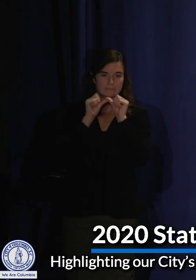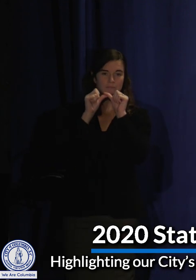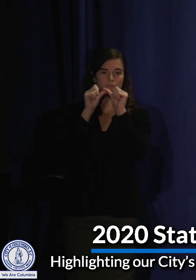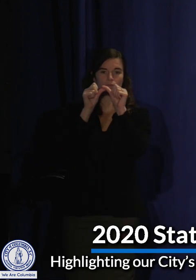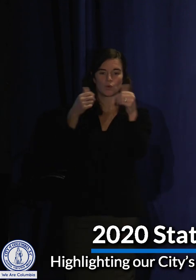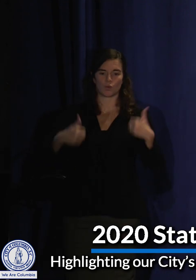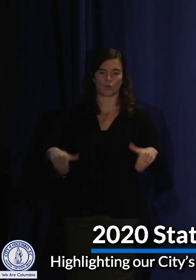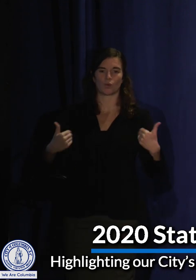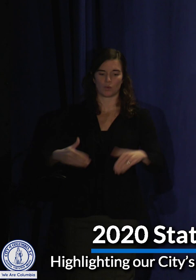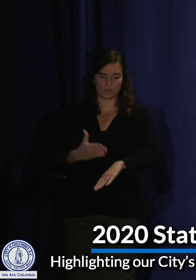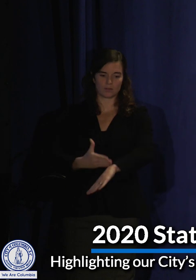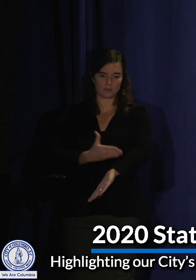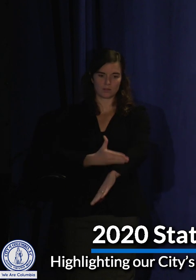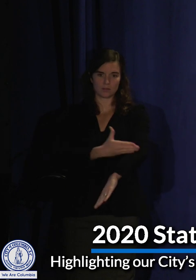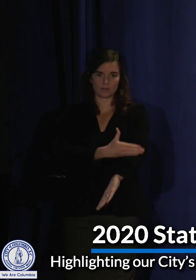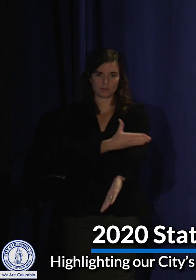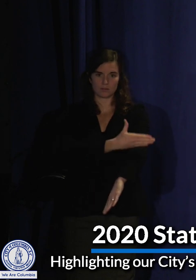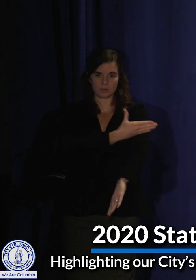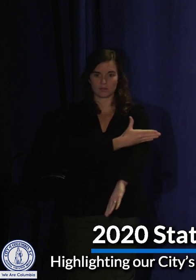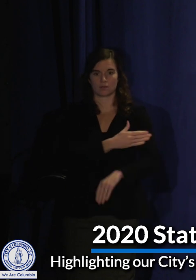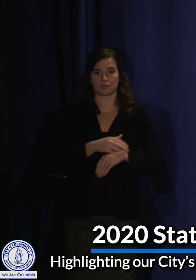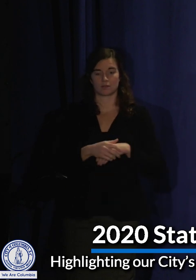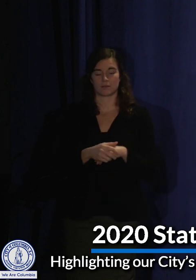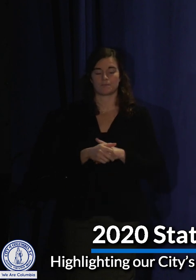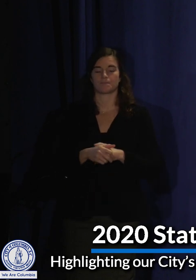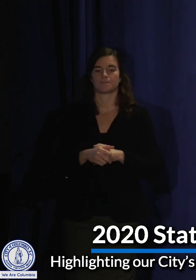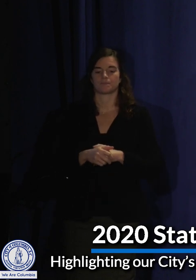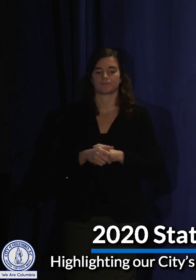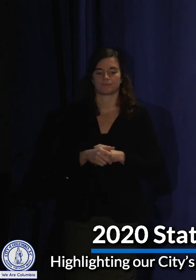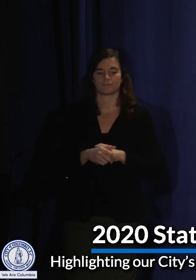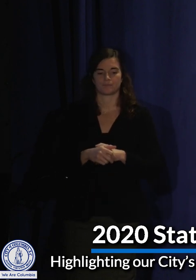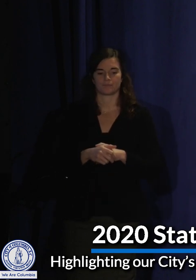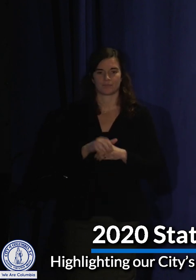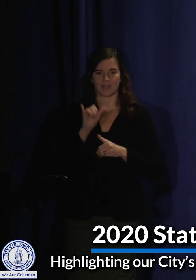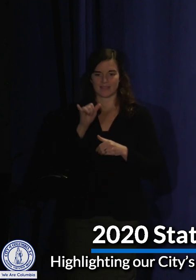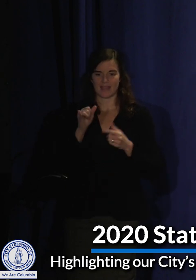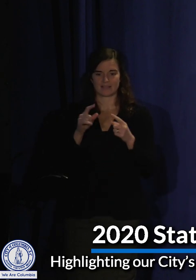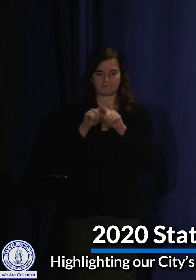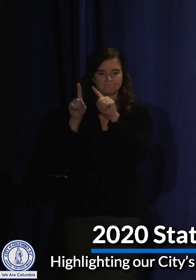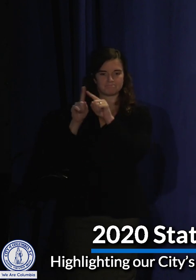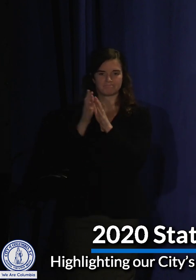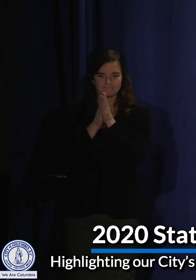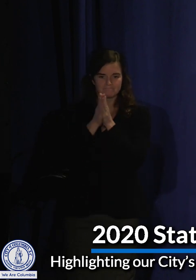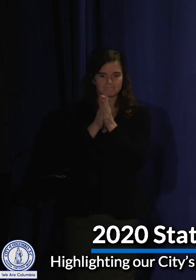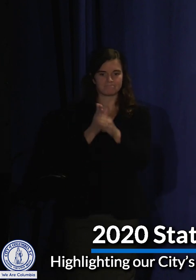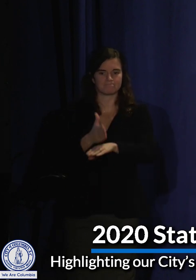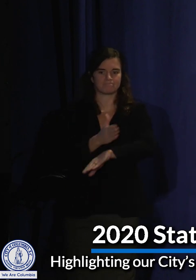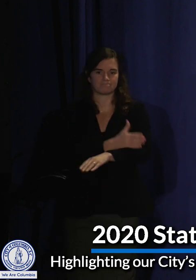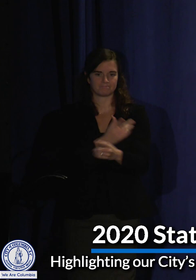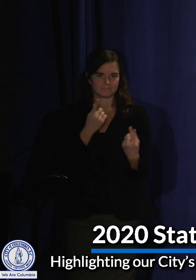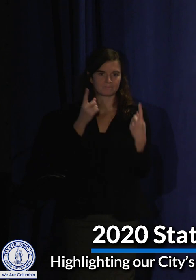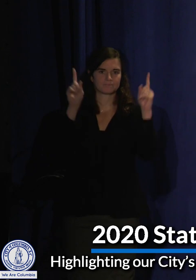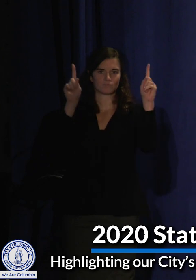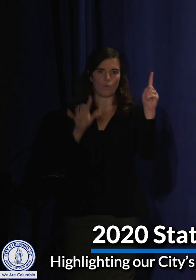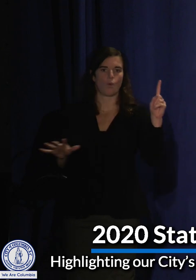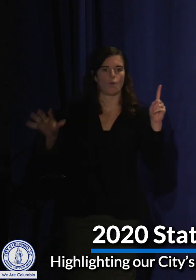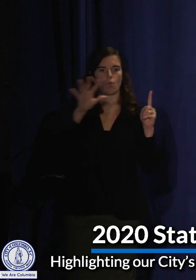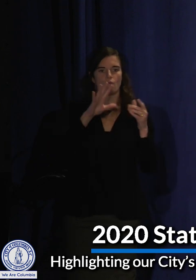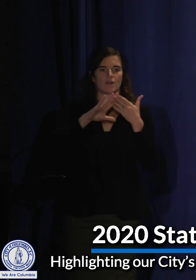incredible progress, the improvements, the innovation across this